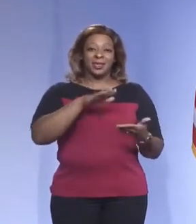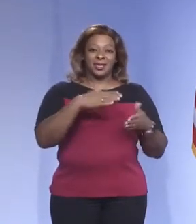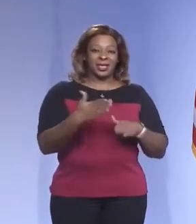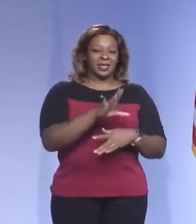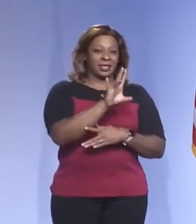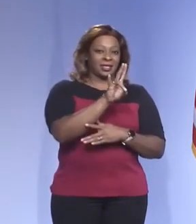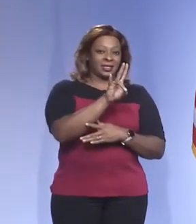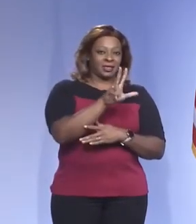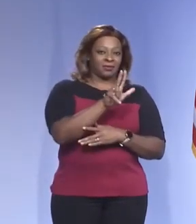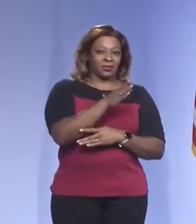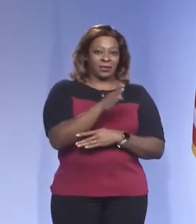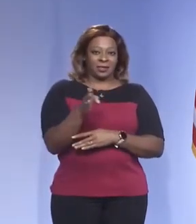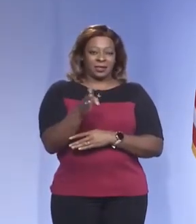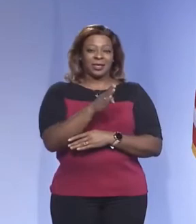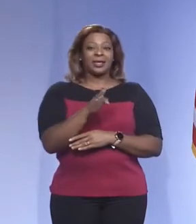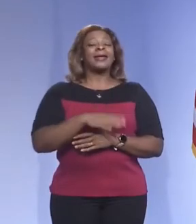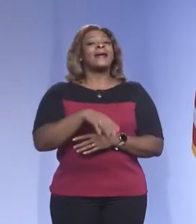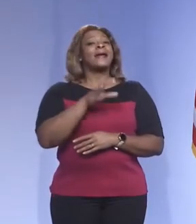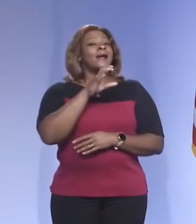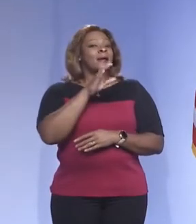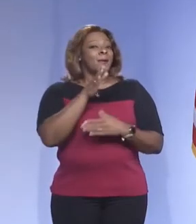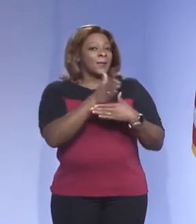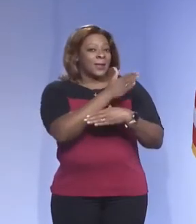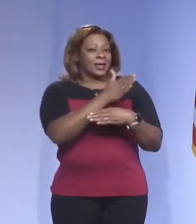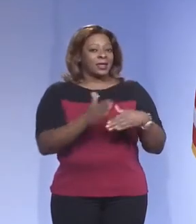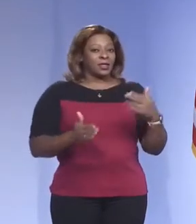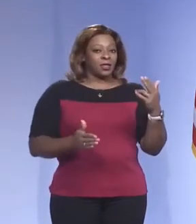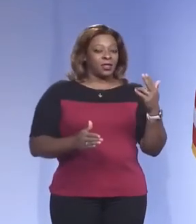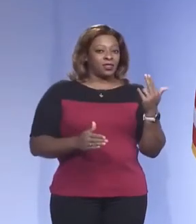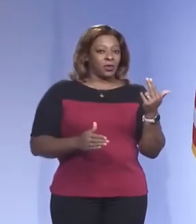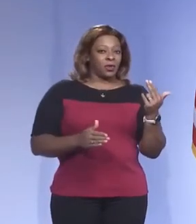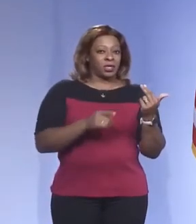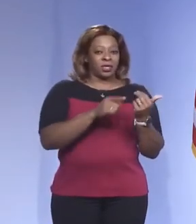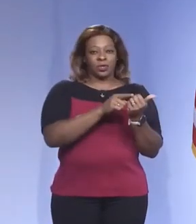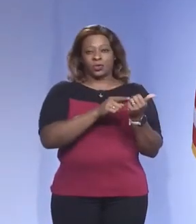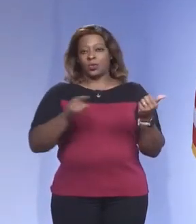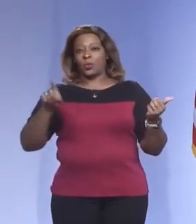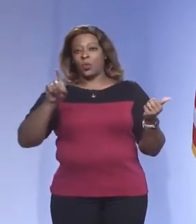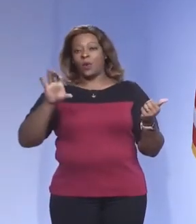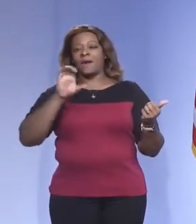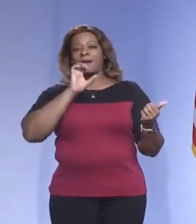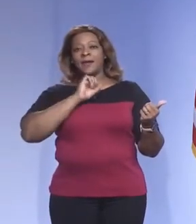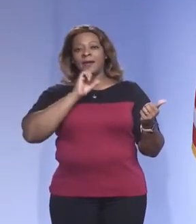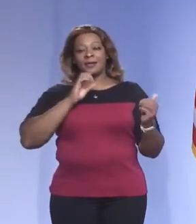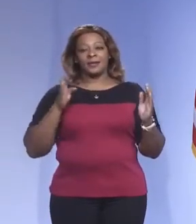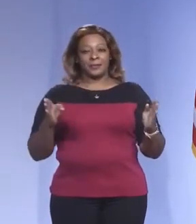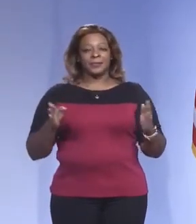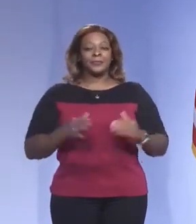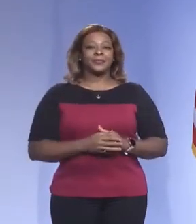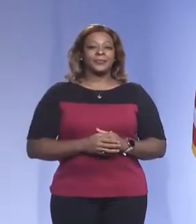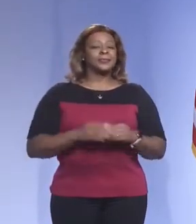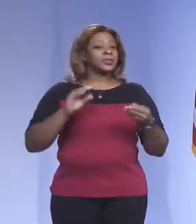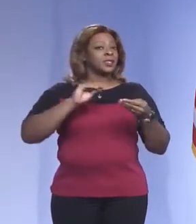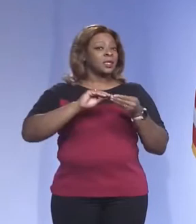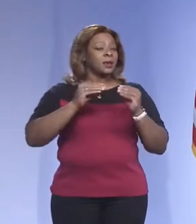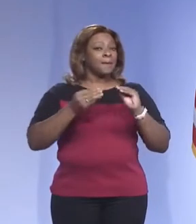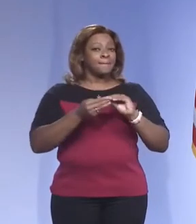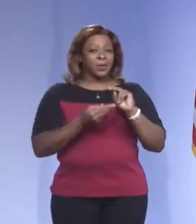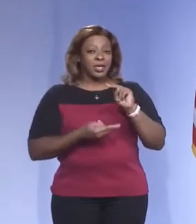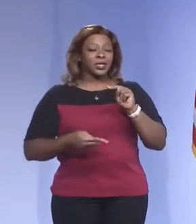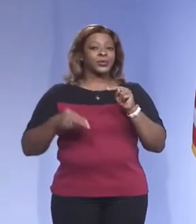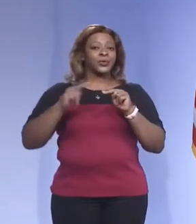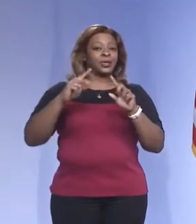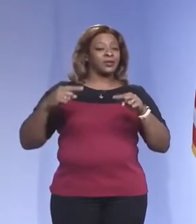73, and the range is 13 years to 100 years old. The number of cases increased